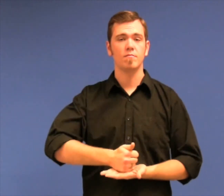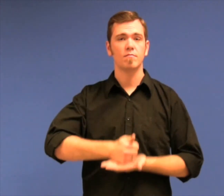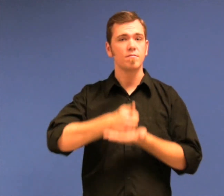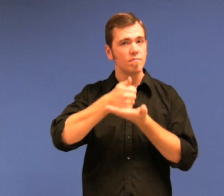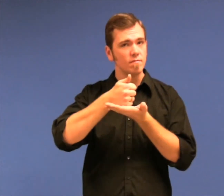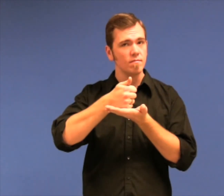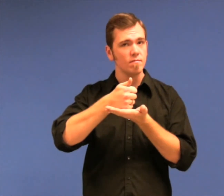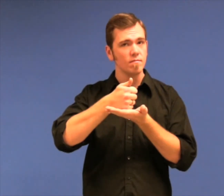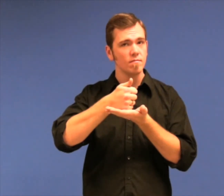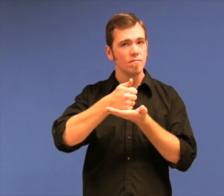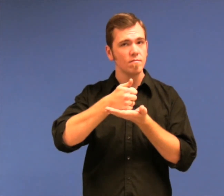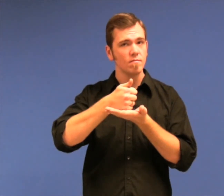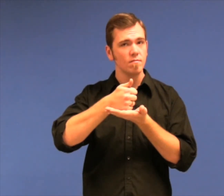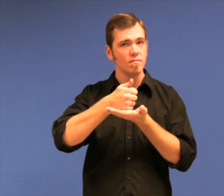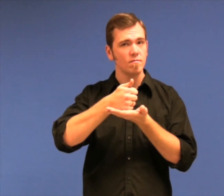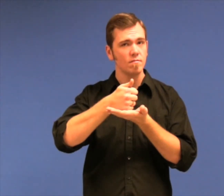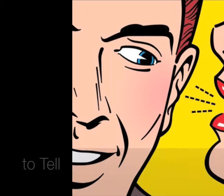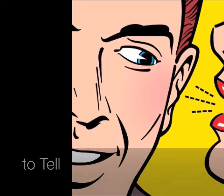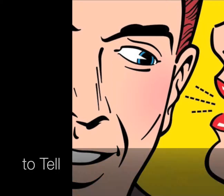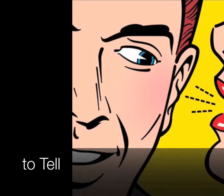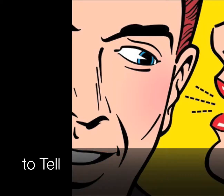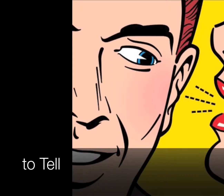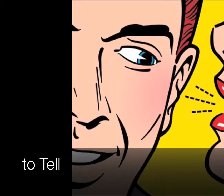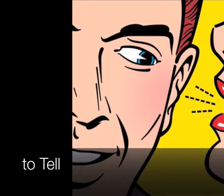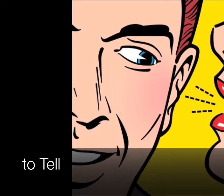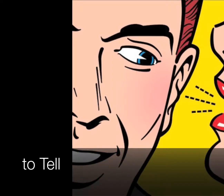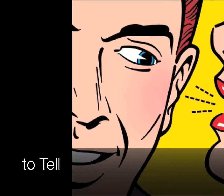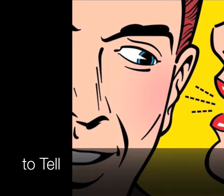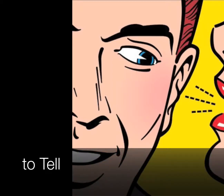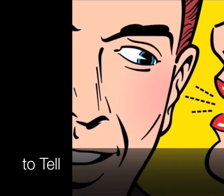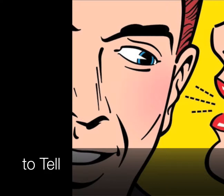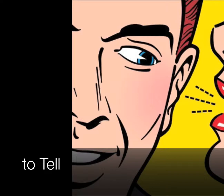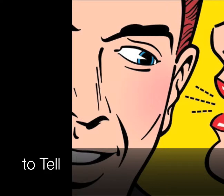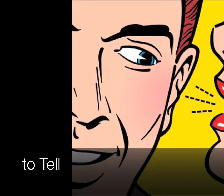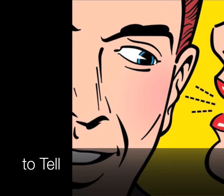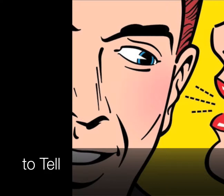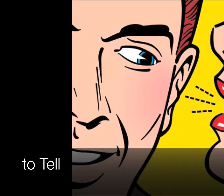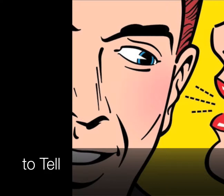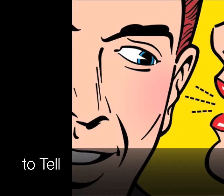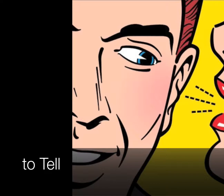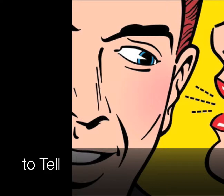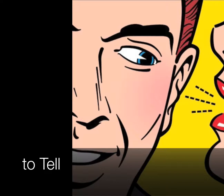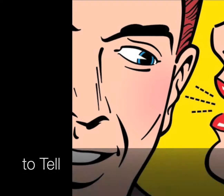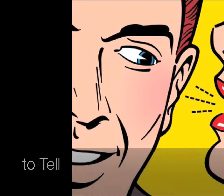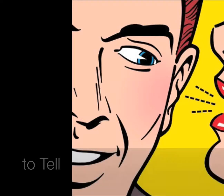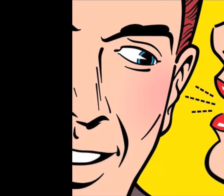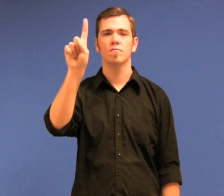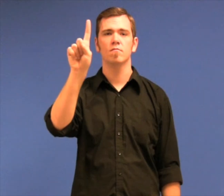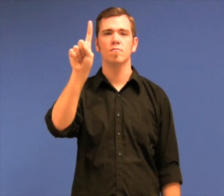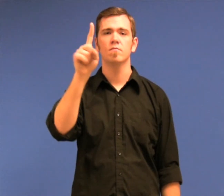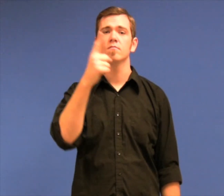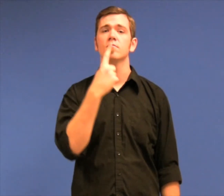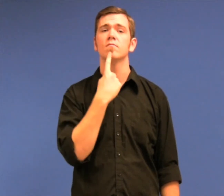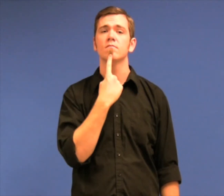Help. We'll show you how to make this directional in class. All right, the sign for tell. The sign for tell, again, a directional verb,